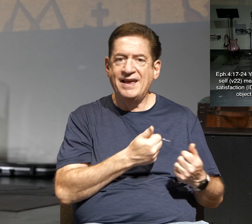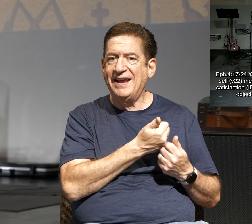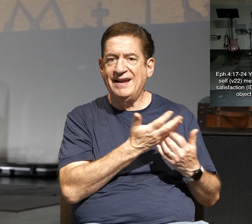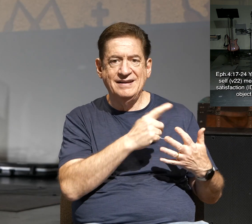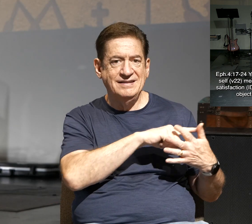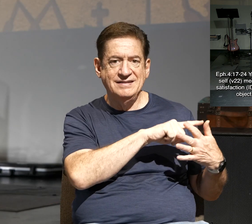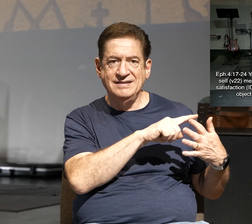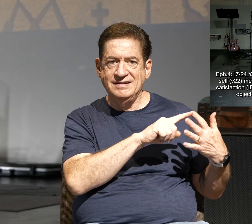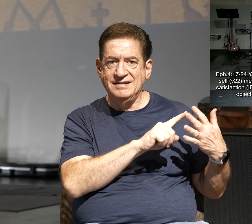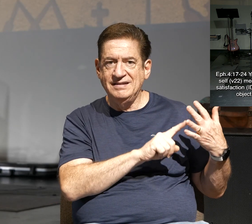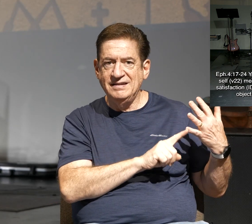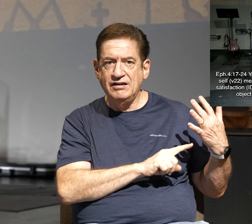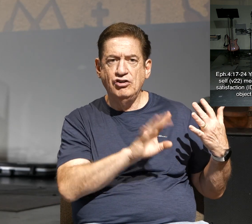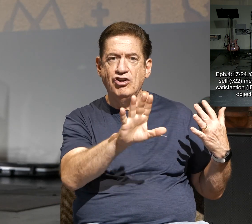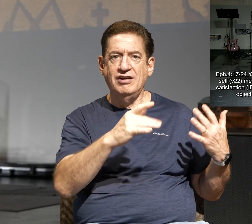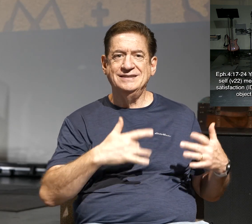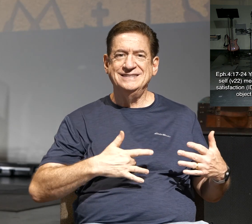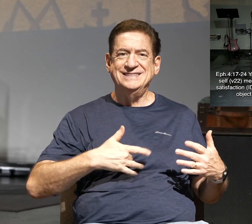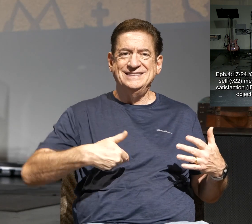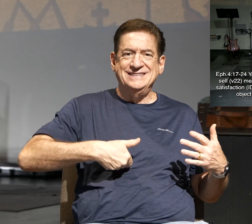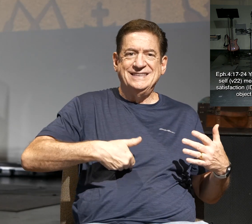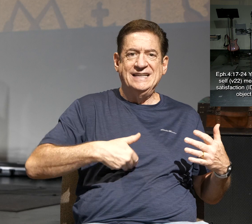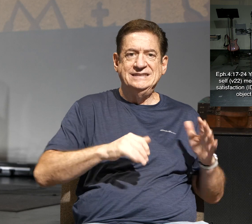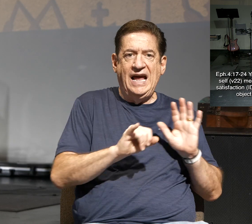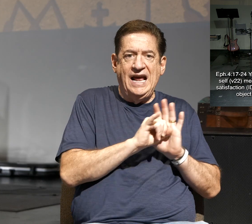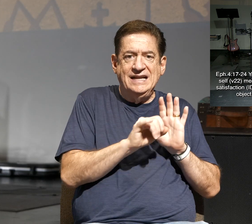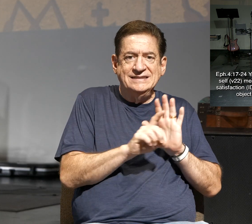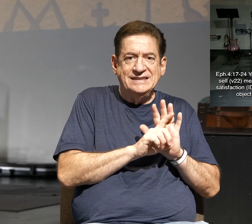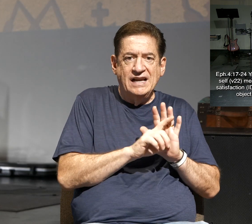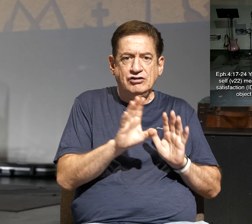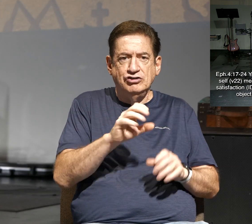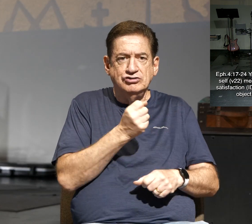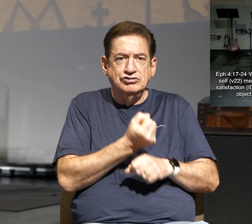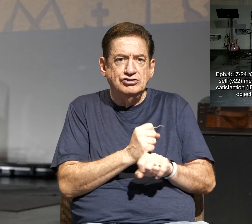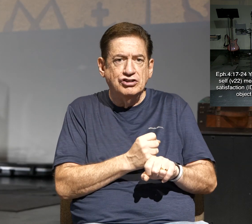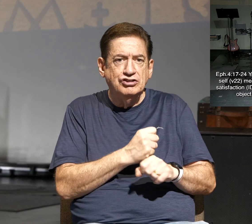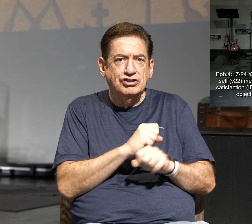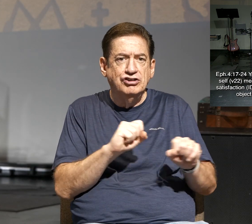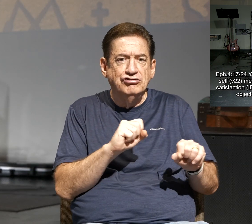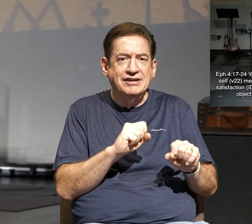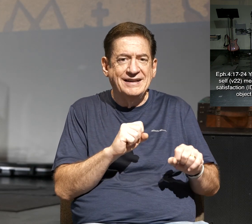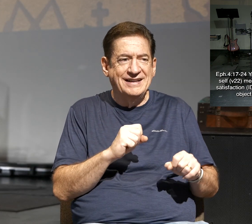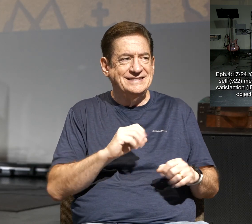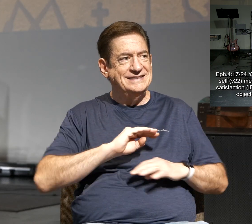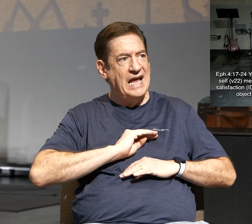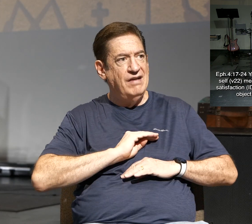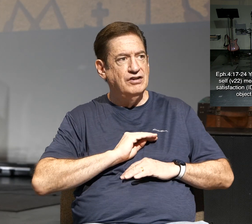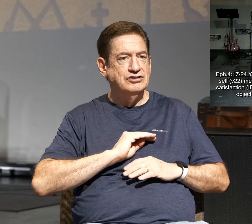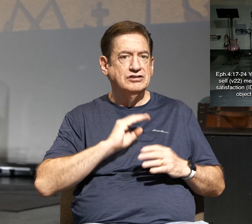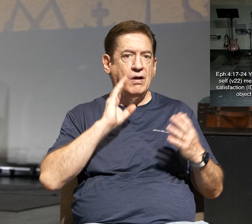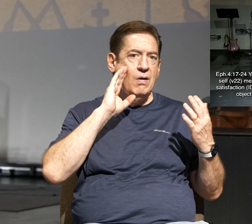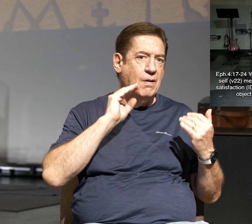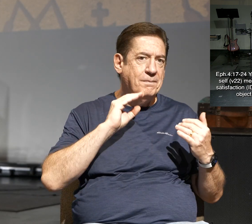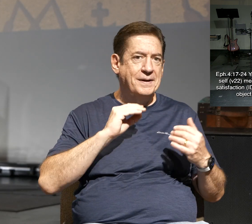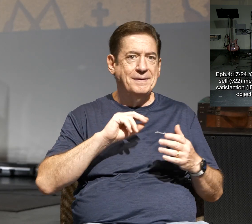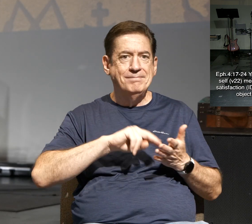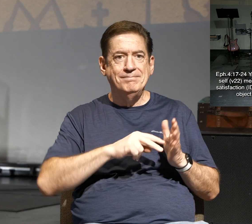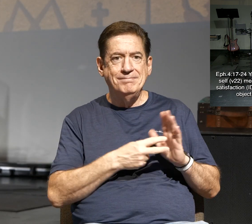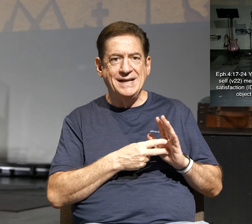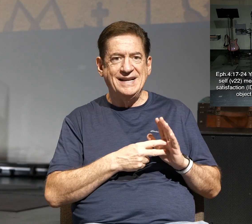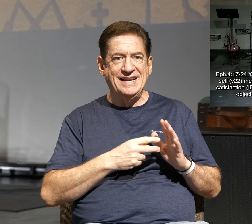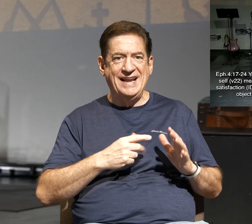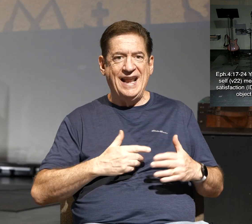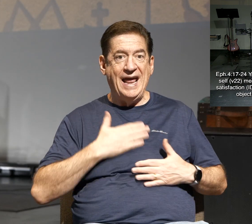your sense of identity, your security, your significance, your satisfaction, your meaning, hope, and happiness in life. You stop doing